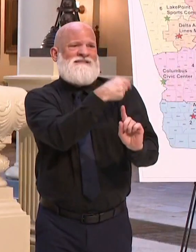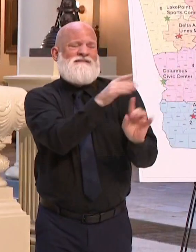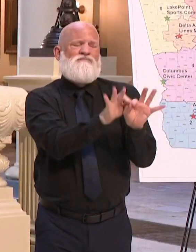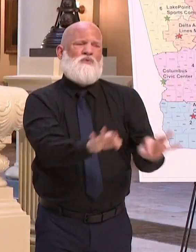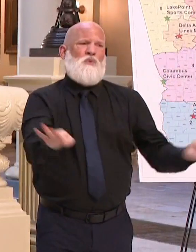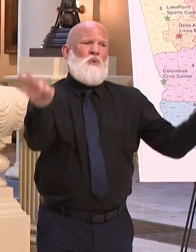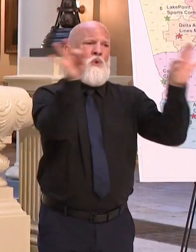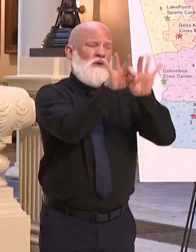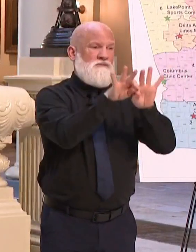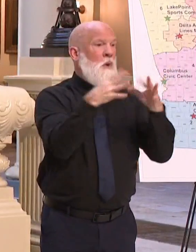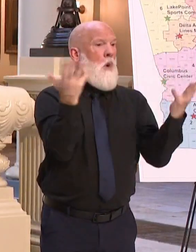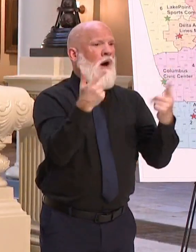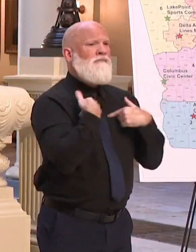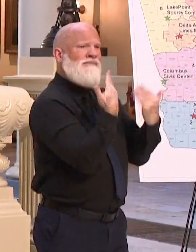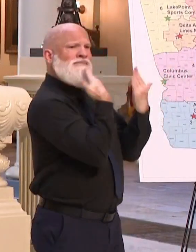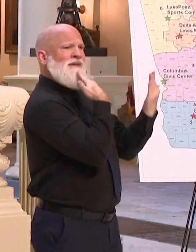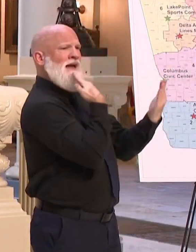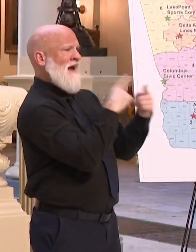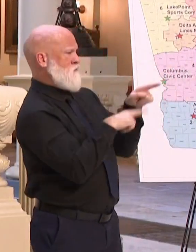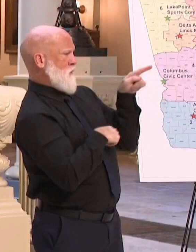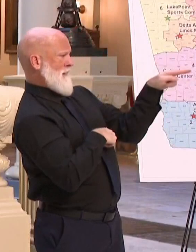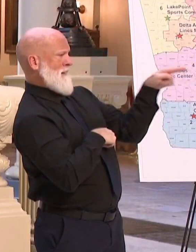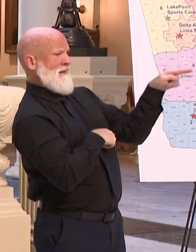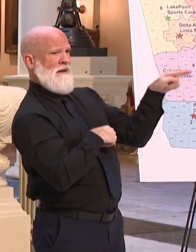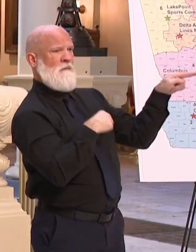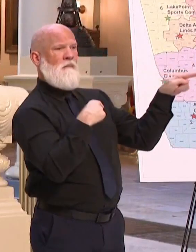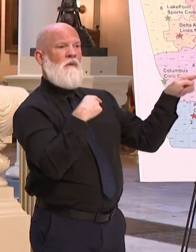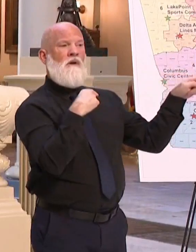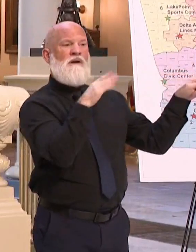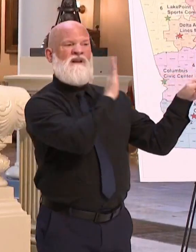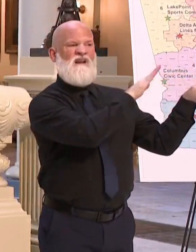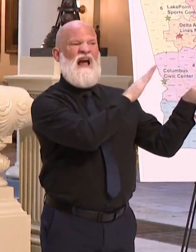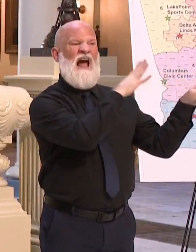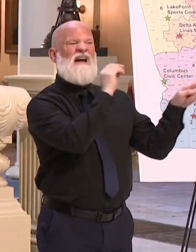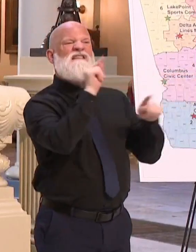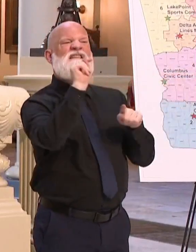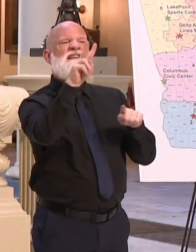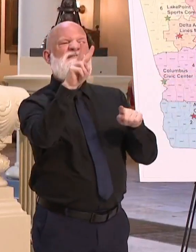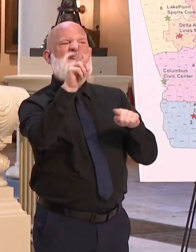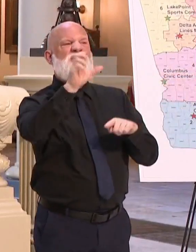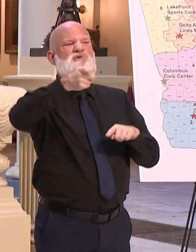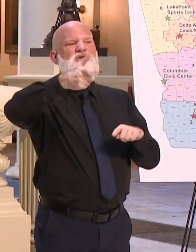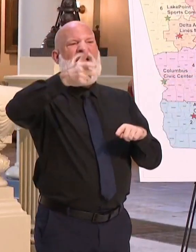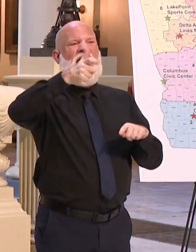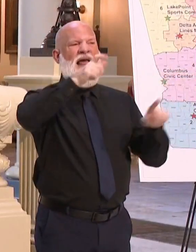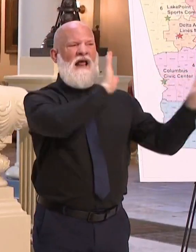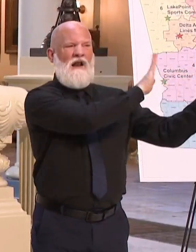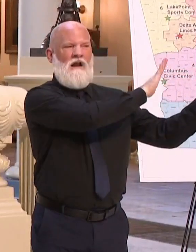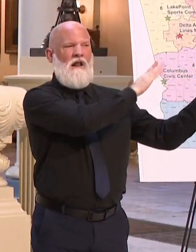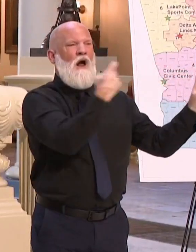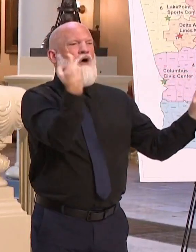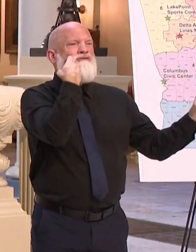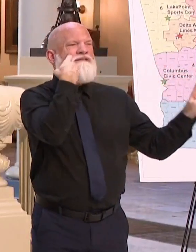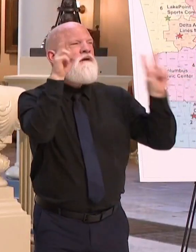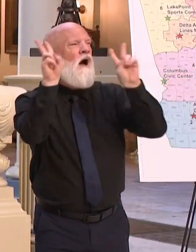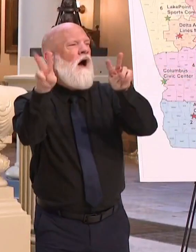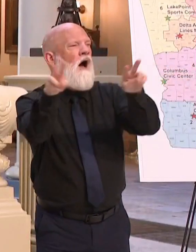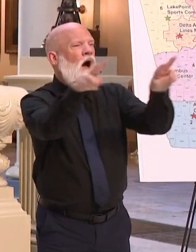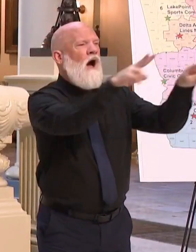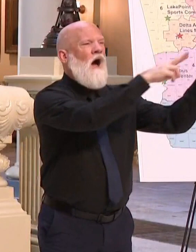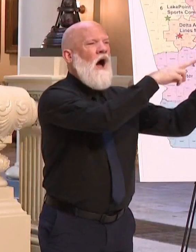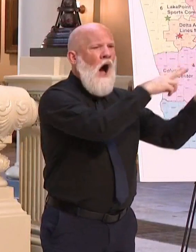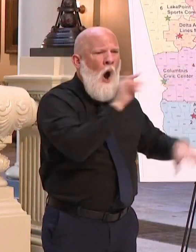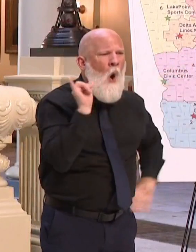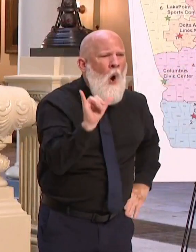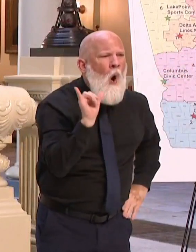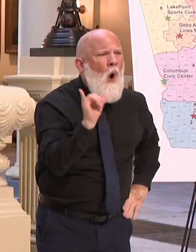channel because they came and did a tour recently, and they described the process of how to get a vaccine. So